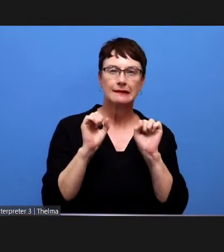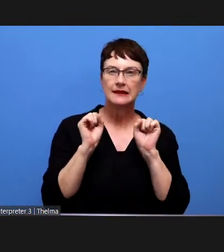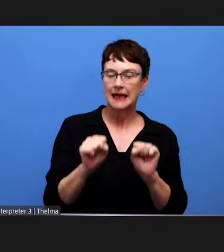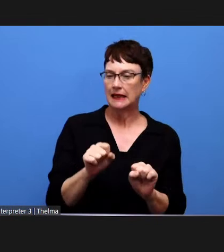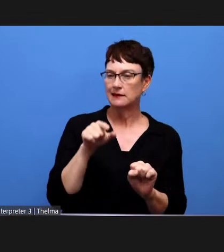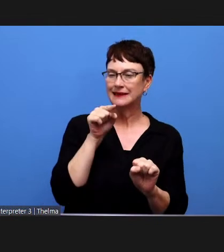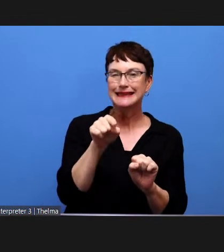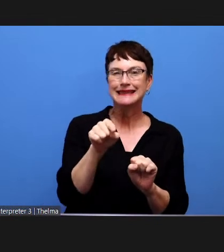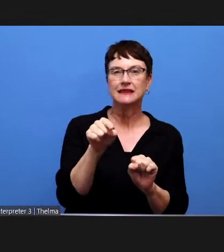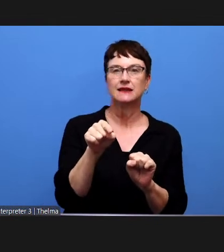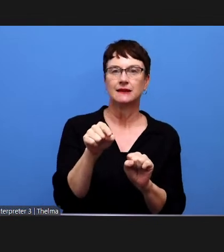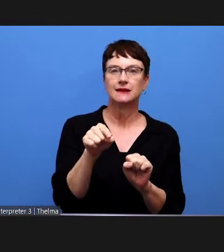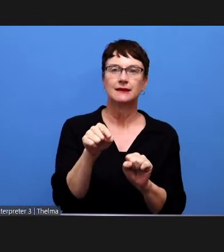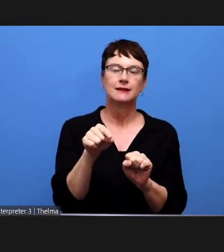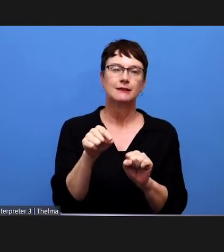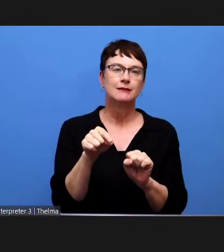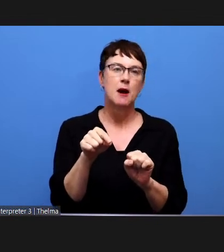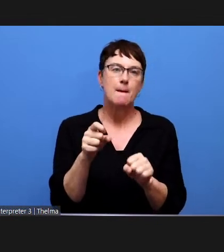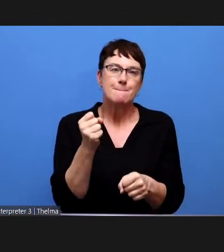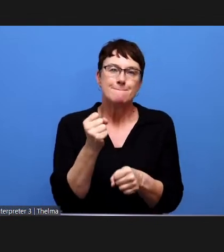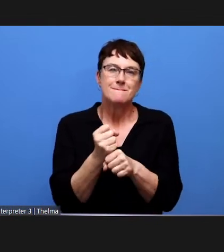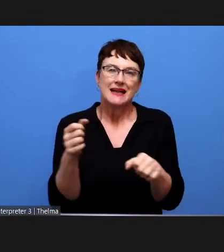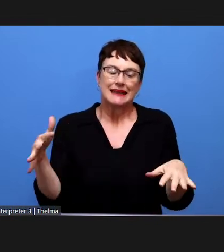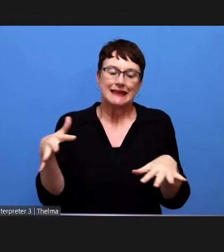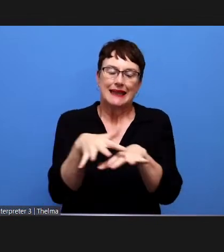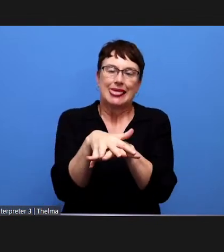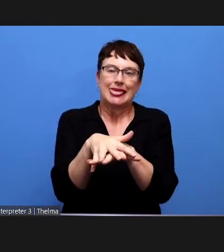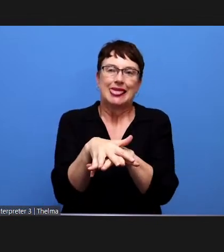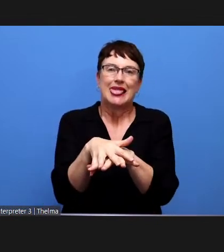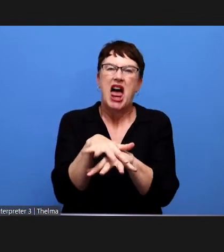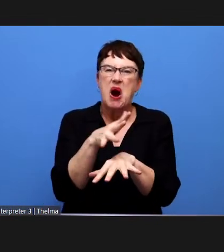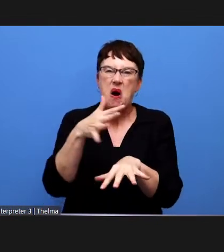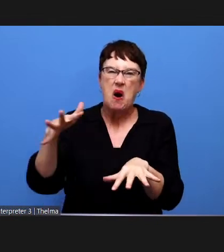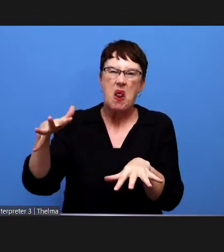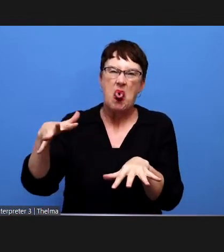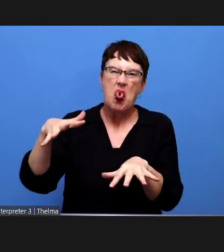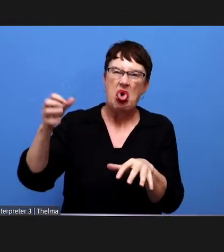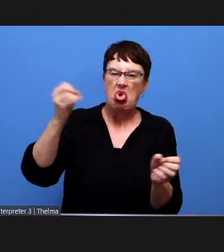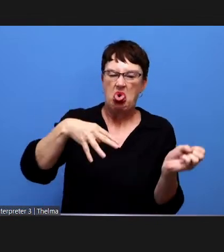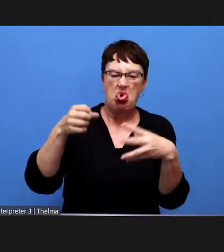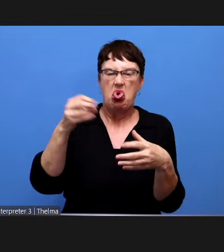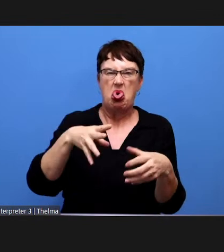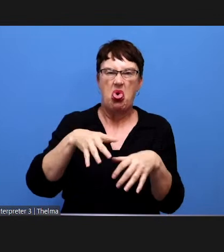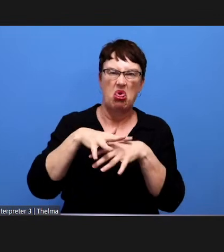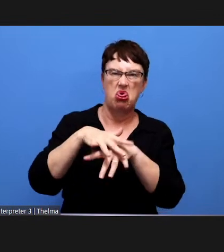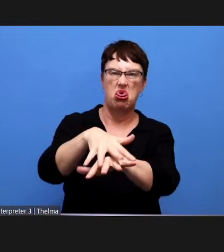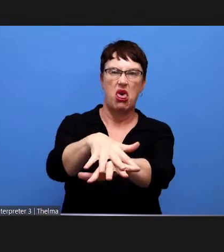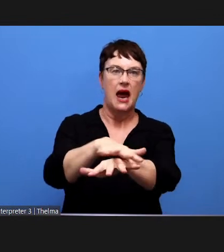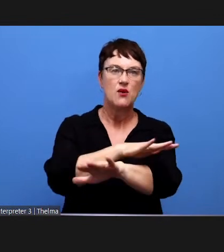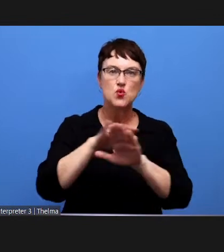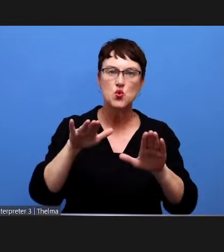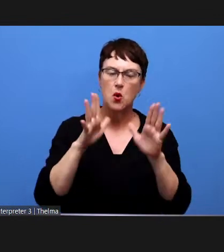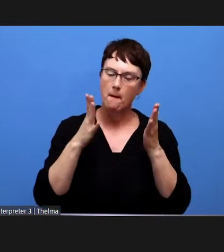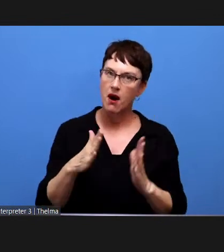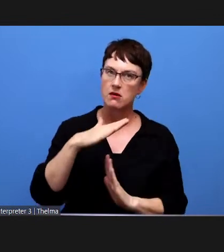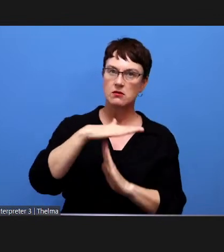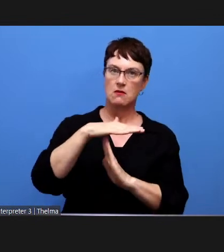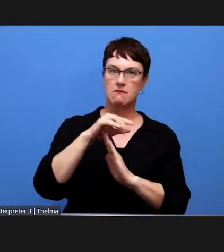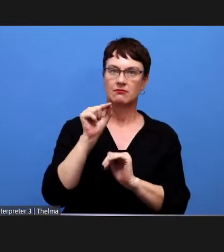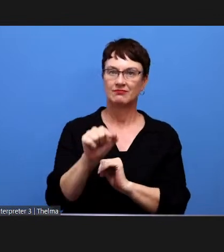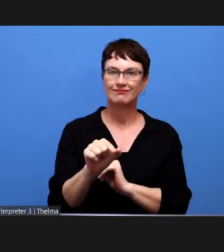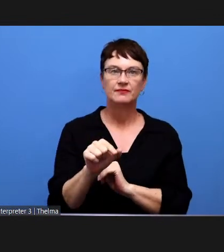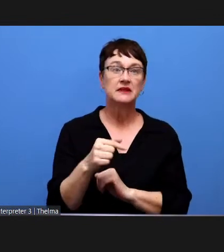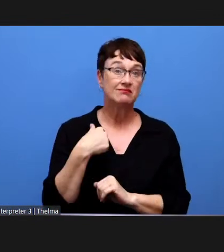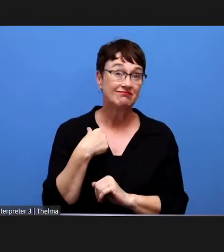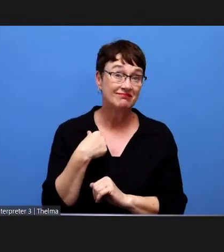Declaration that took place earlier in that year, and then A couple of weeks ago, there was a declaration that